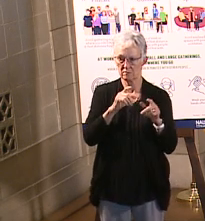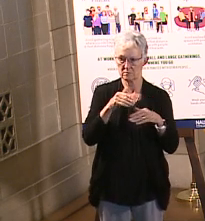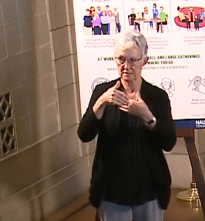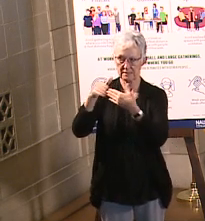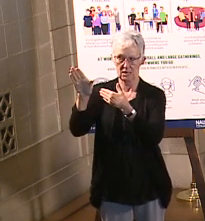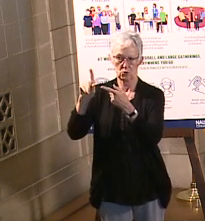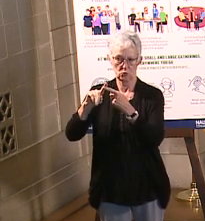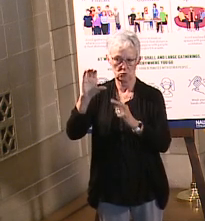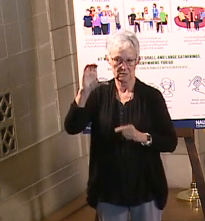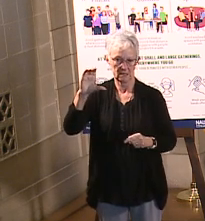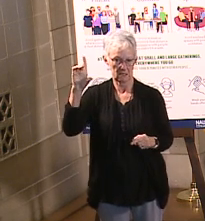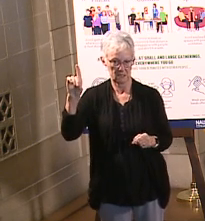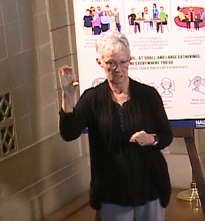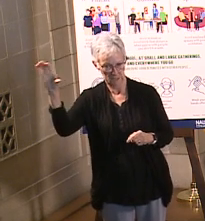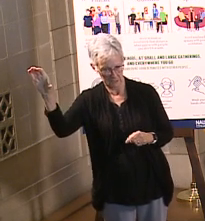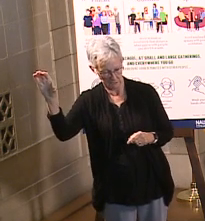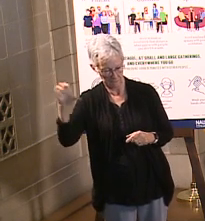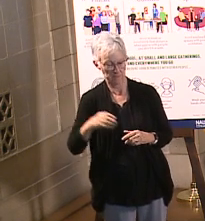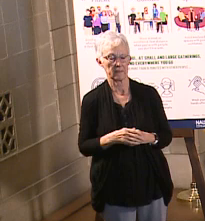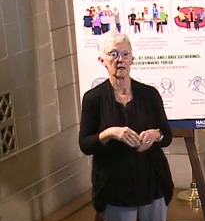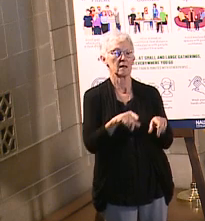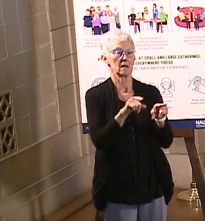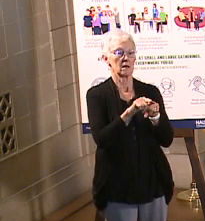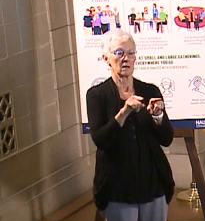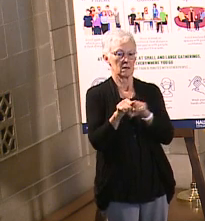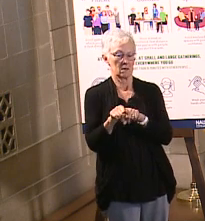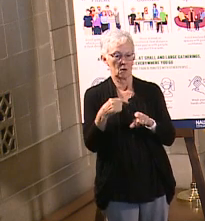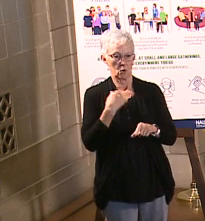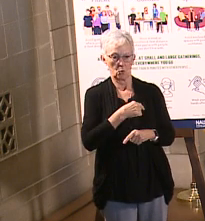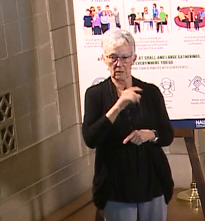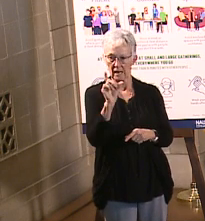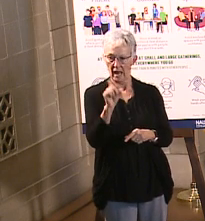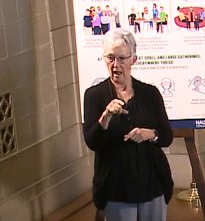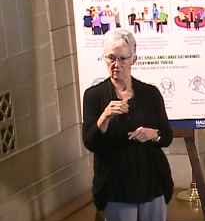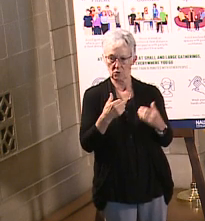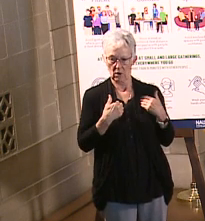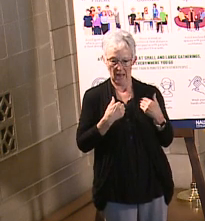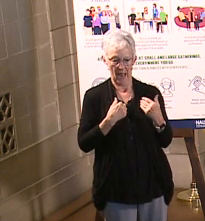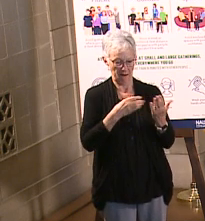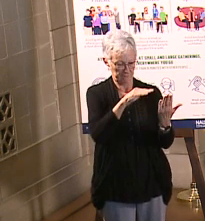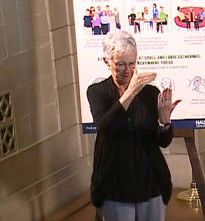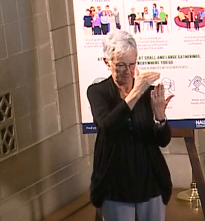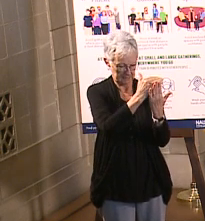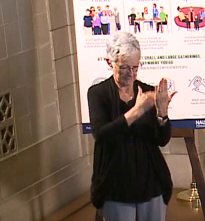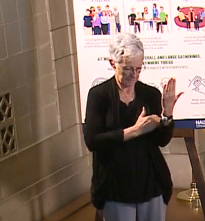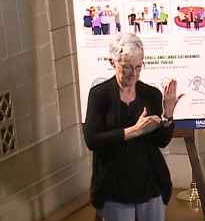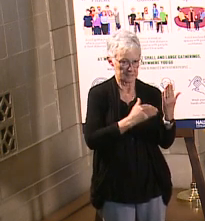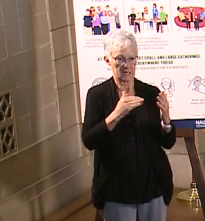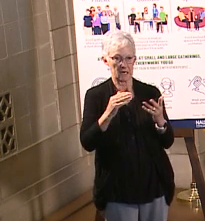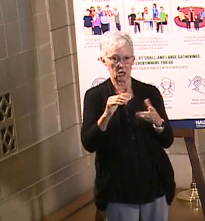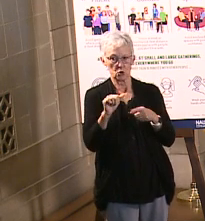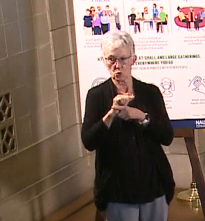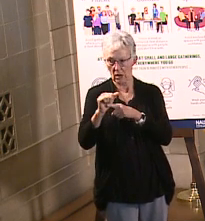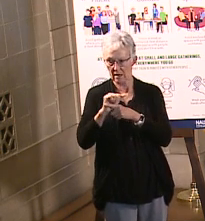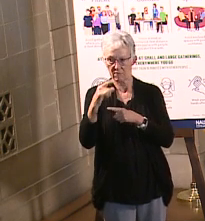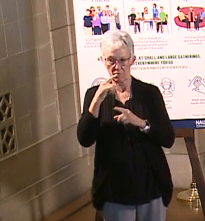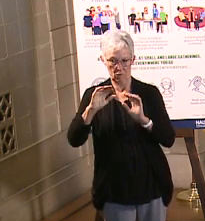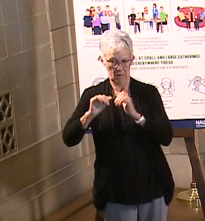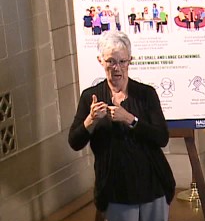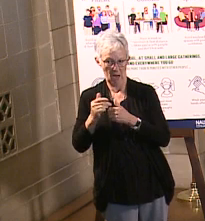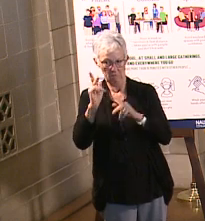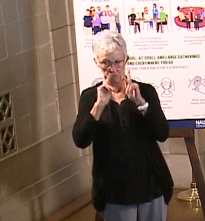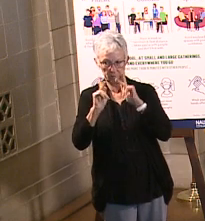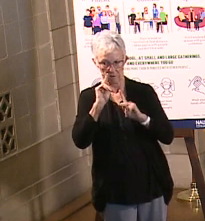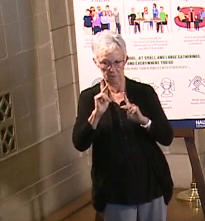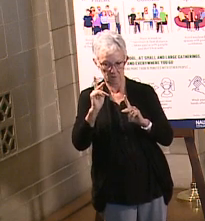is communicating vaccine safety, tools to addressing hesitancy, and shared updated training materials provided